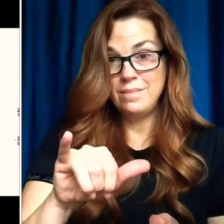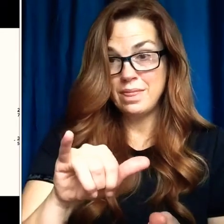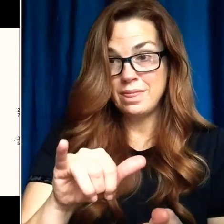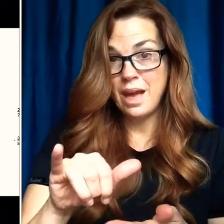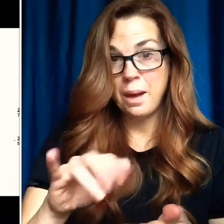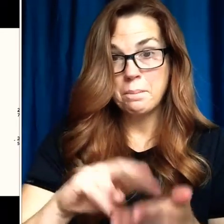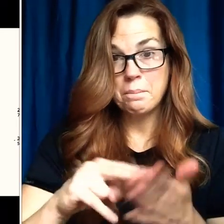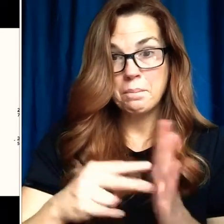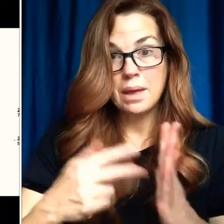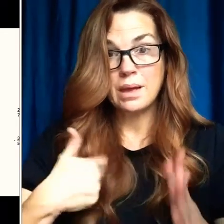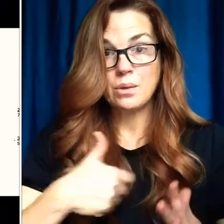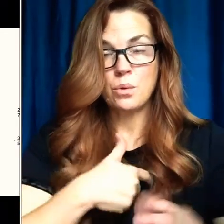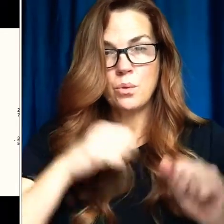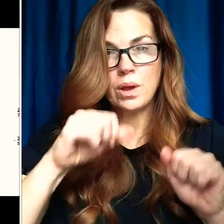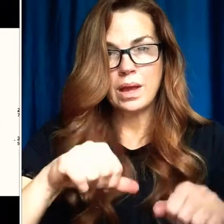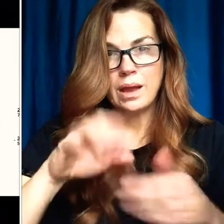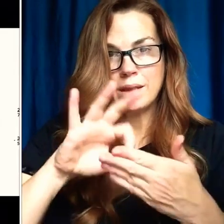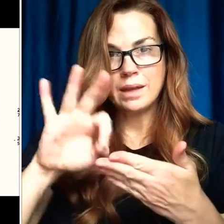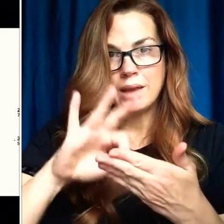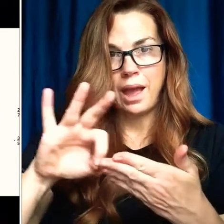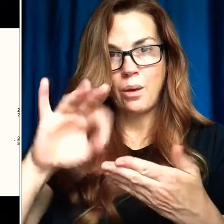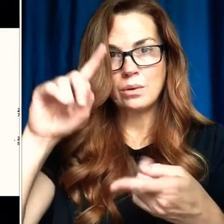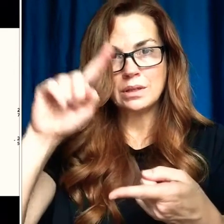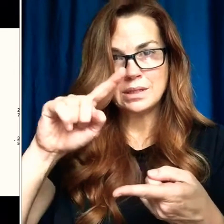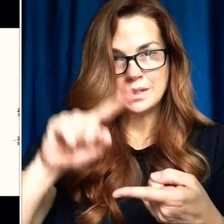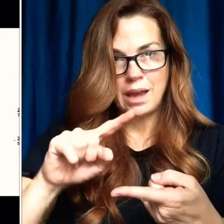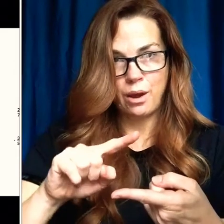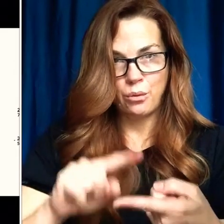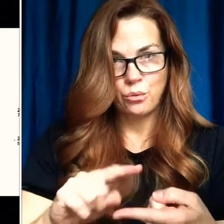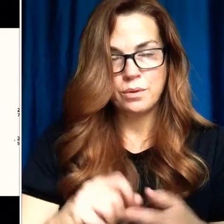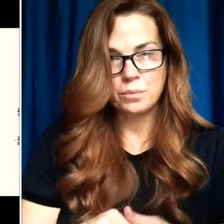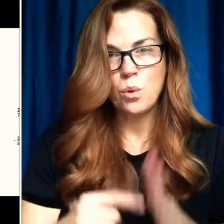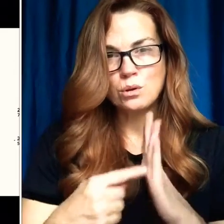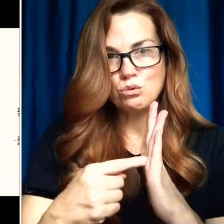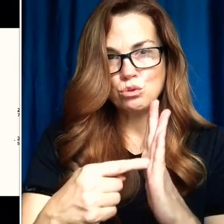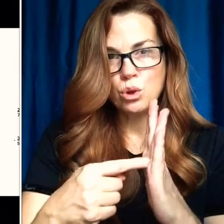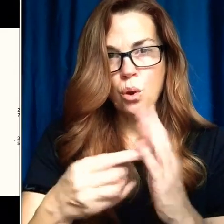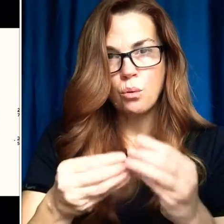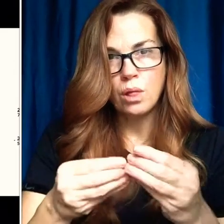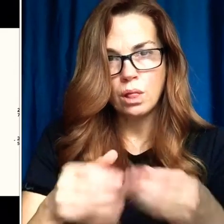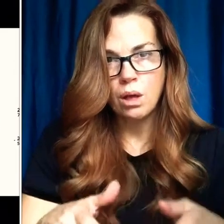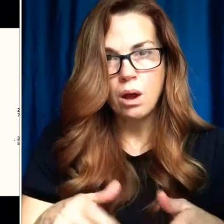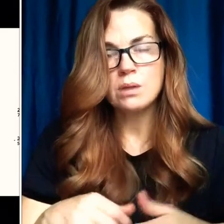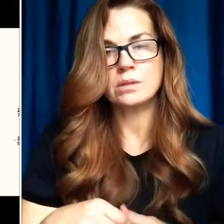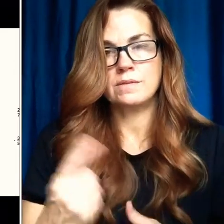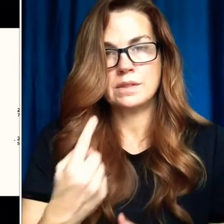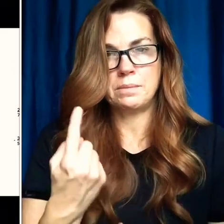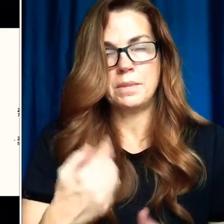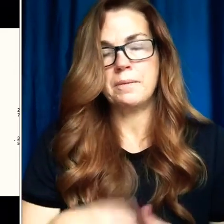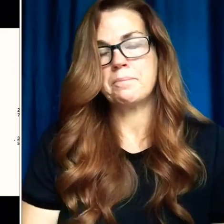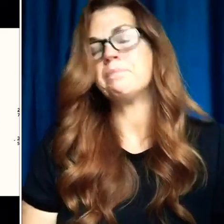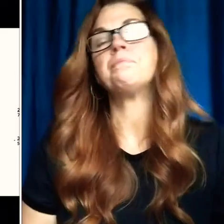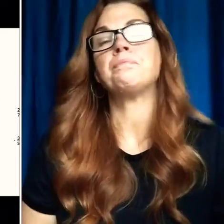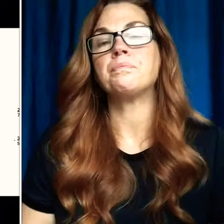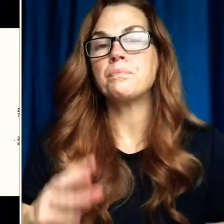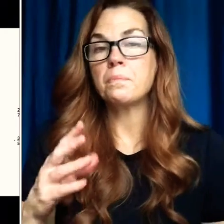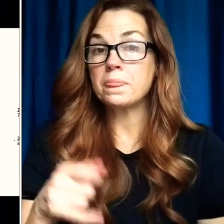something. The last set is called rational numbers. Rational numbers use